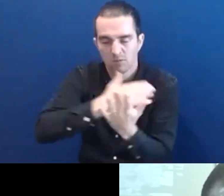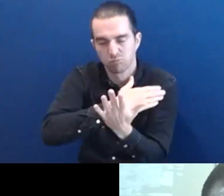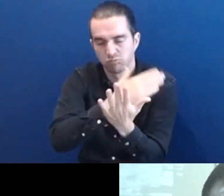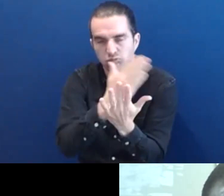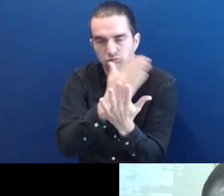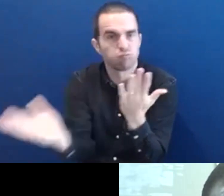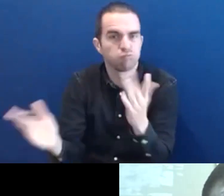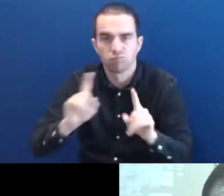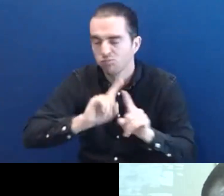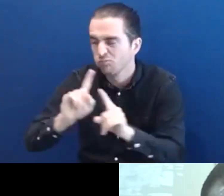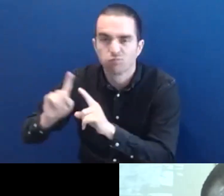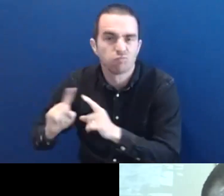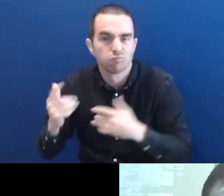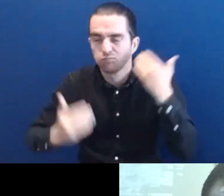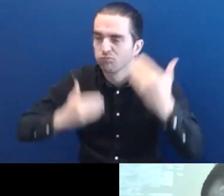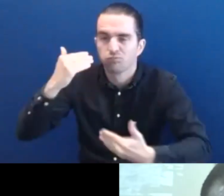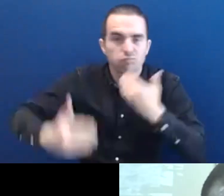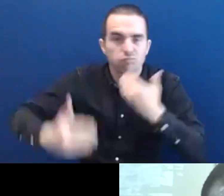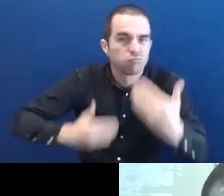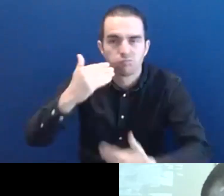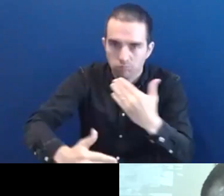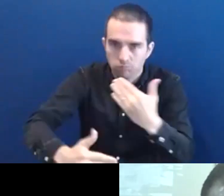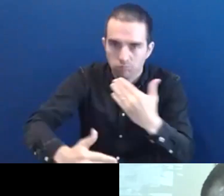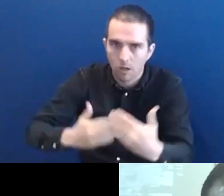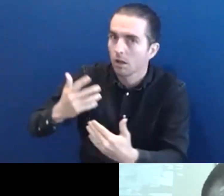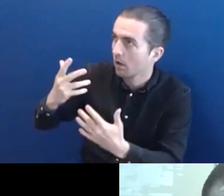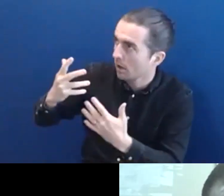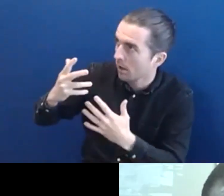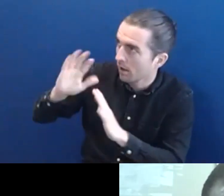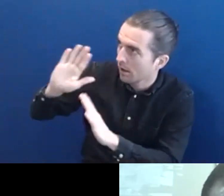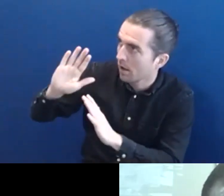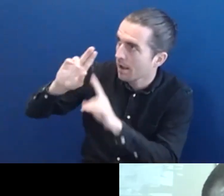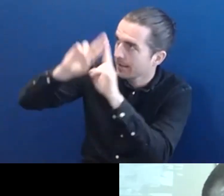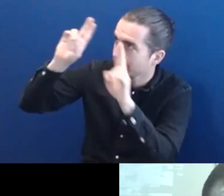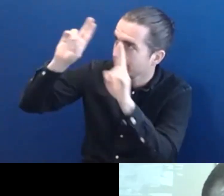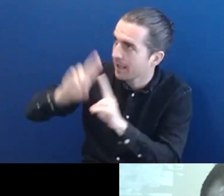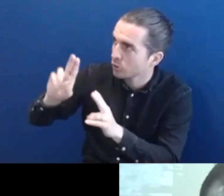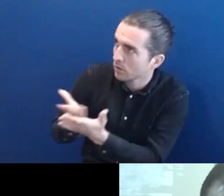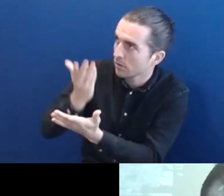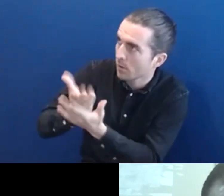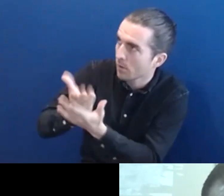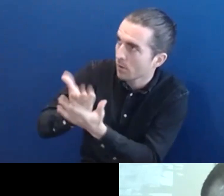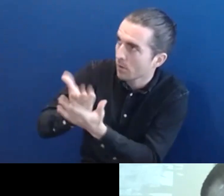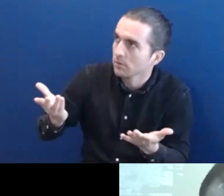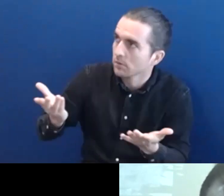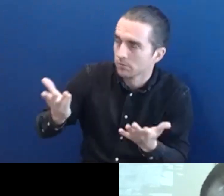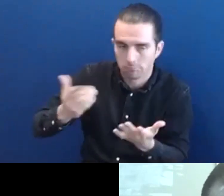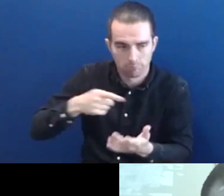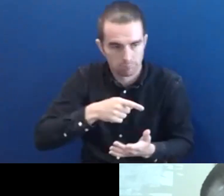it's also as like it's already the sustainable